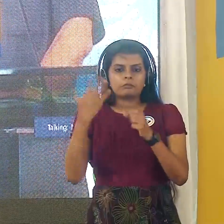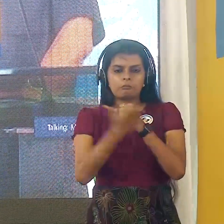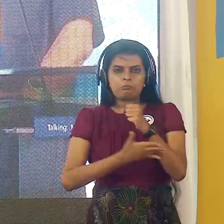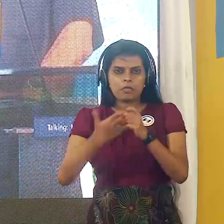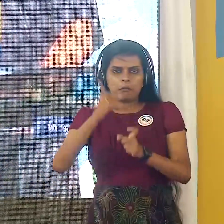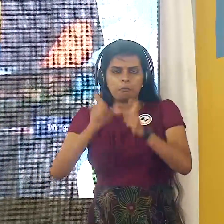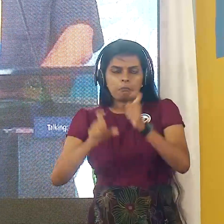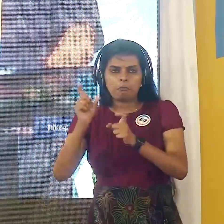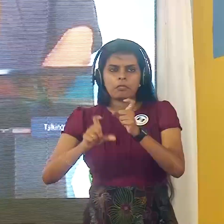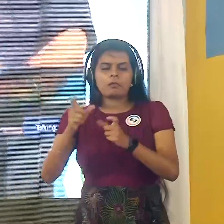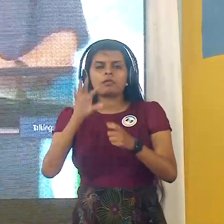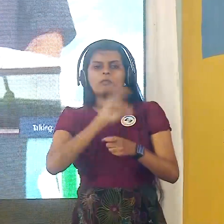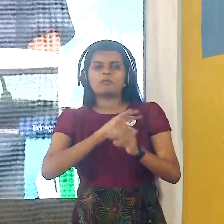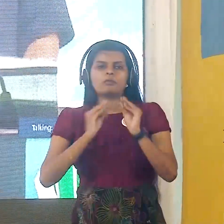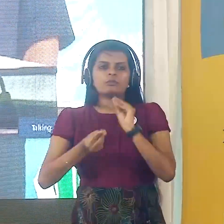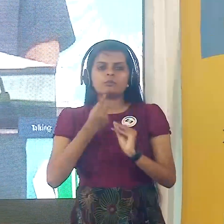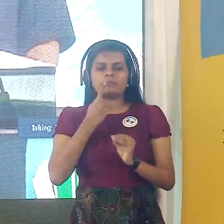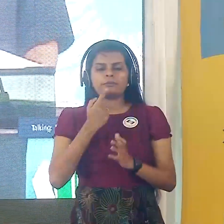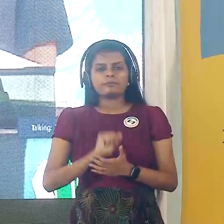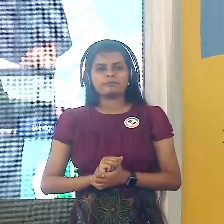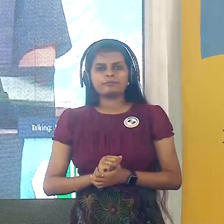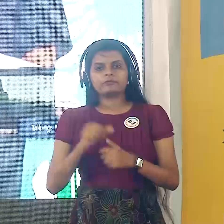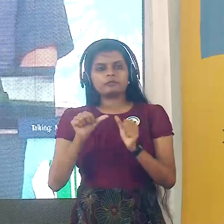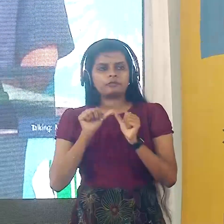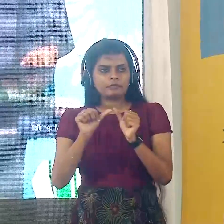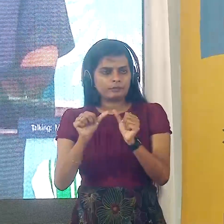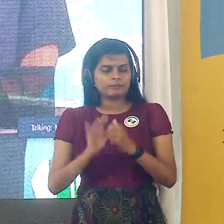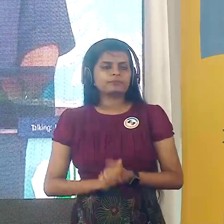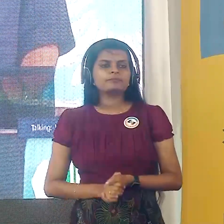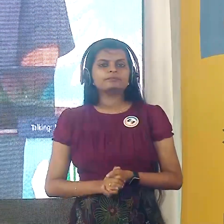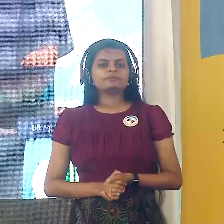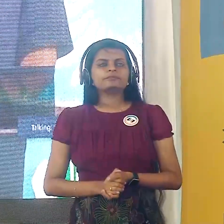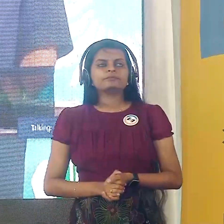being sustainable. So that's my answer to that.